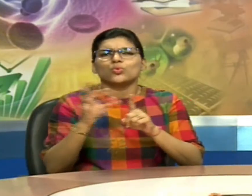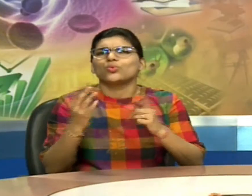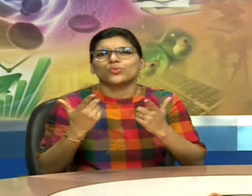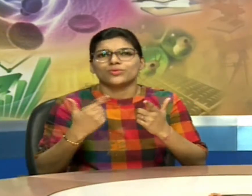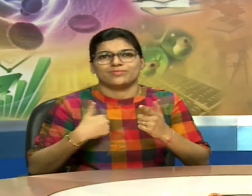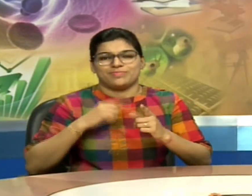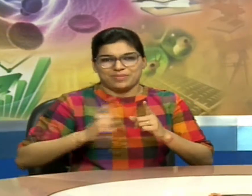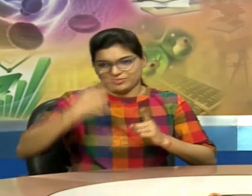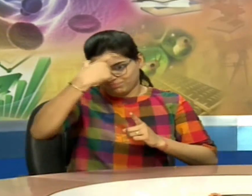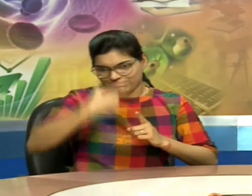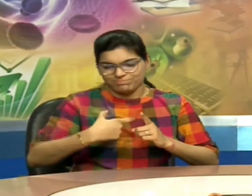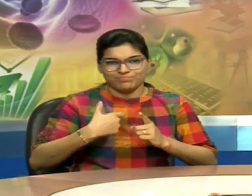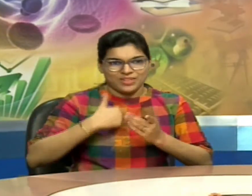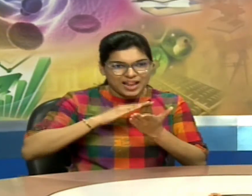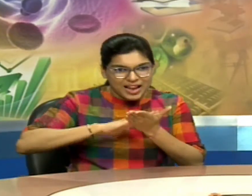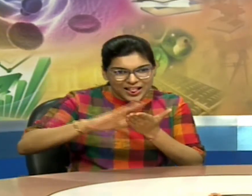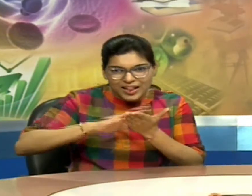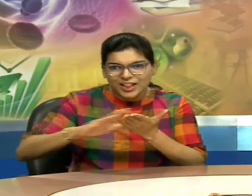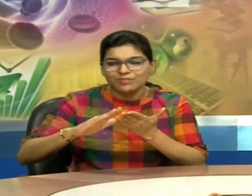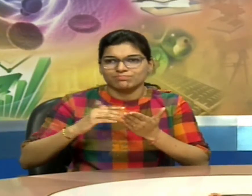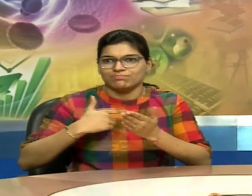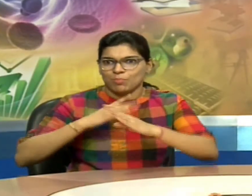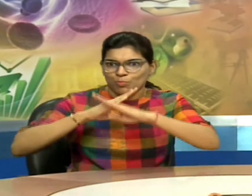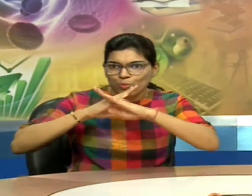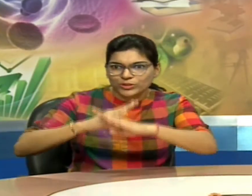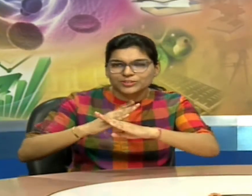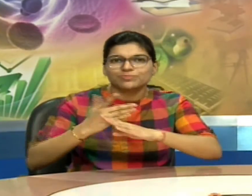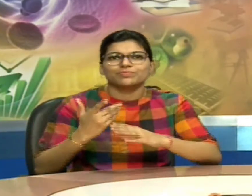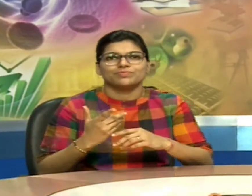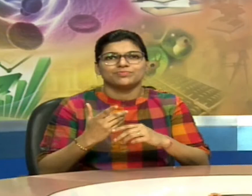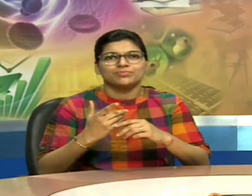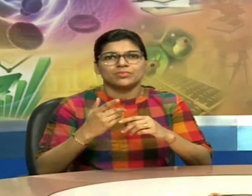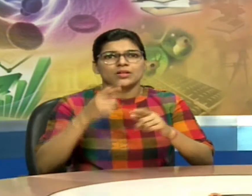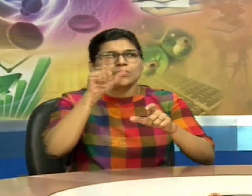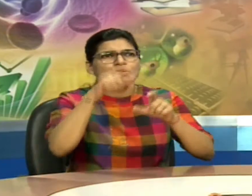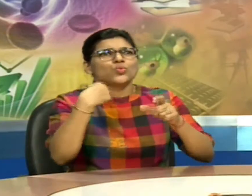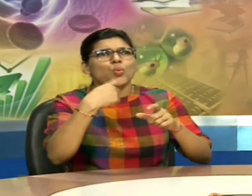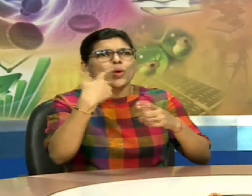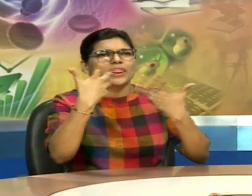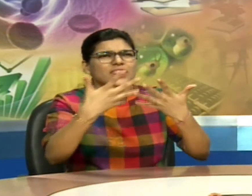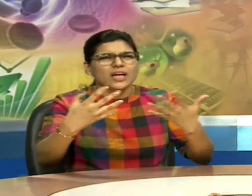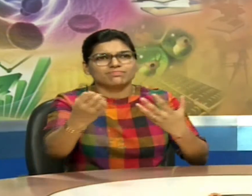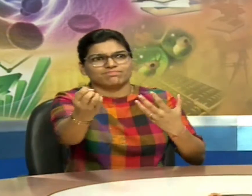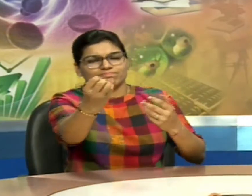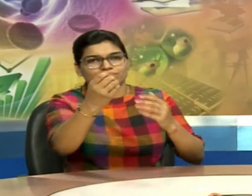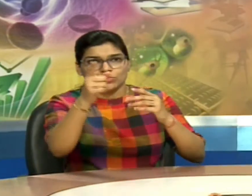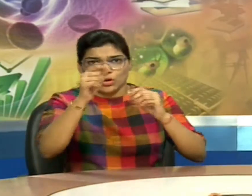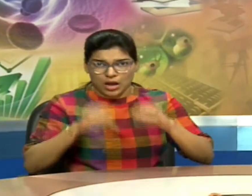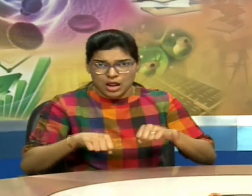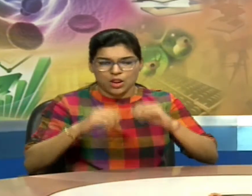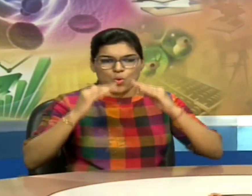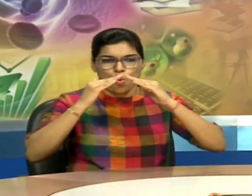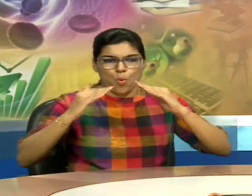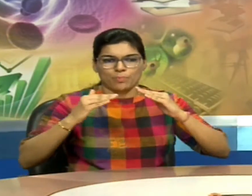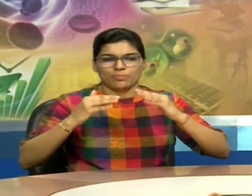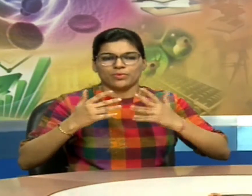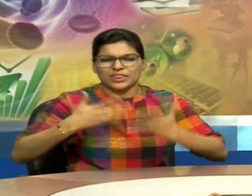earth is our home. So it is our duty that we